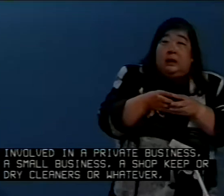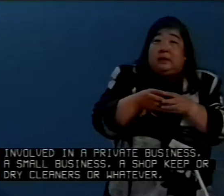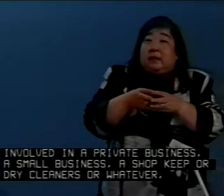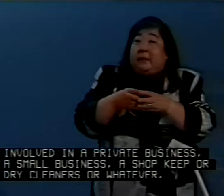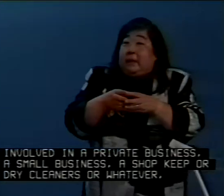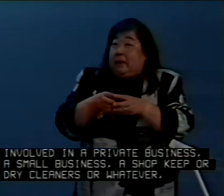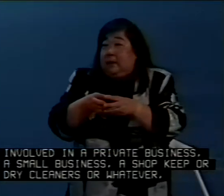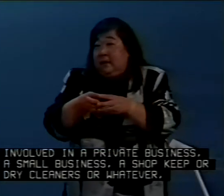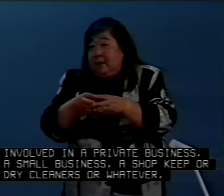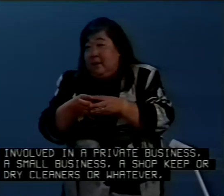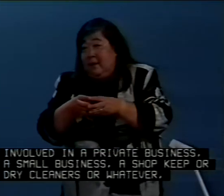Disabilities,